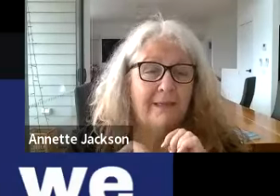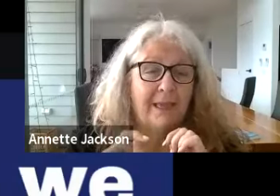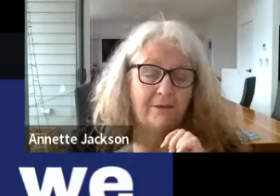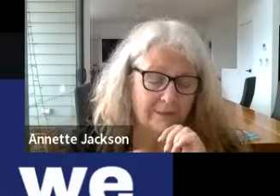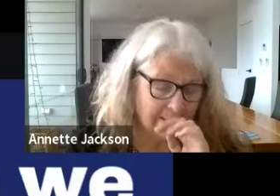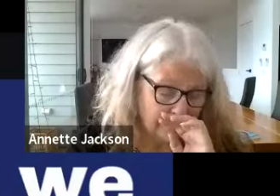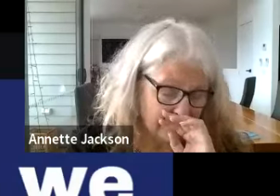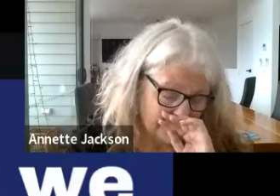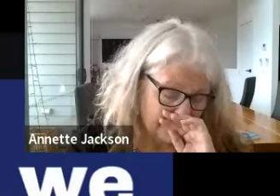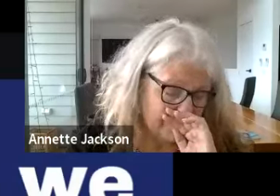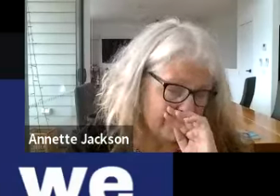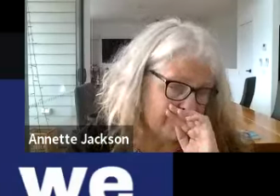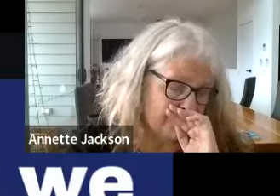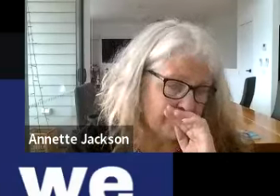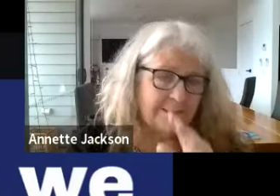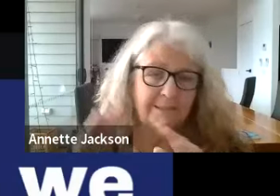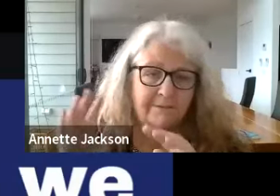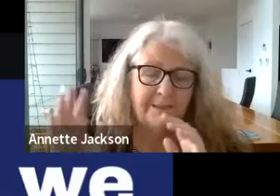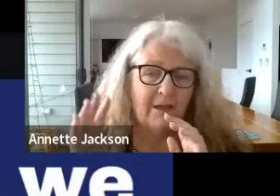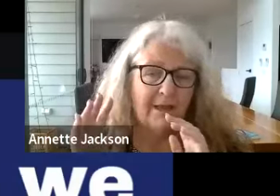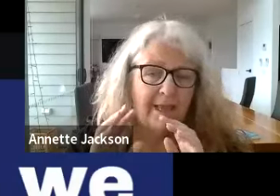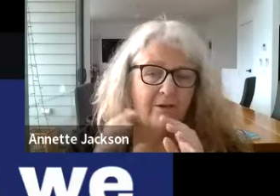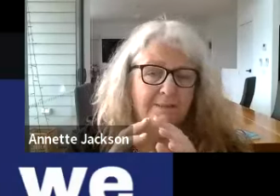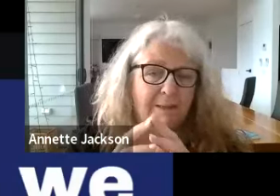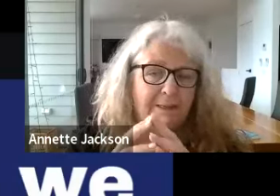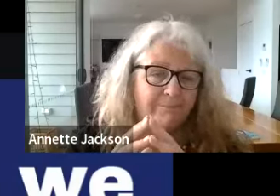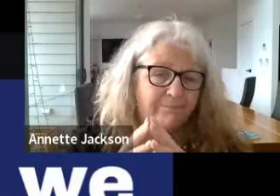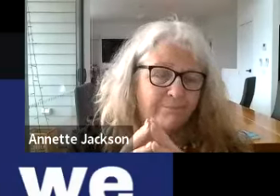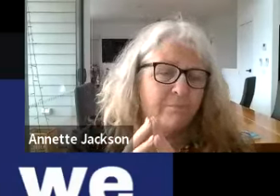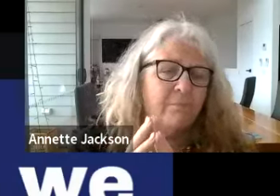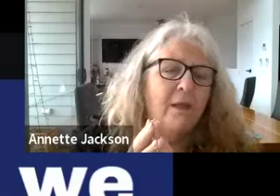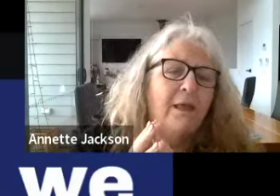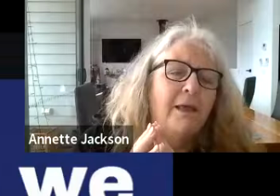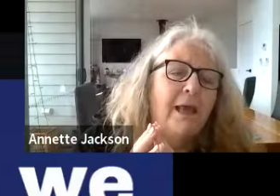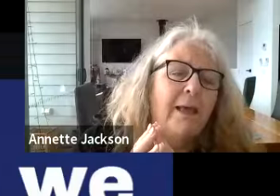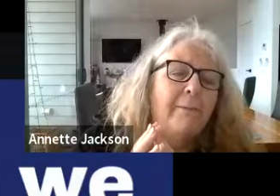the caregiving category, because it's obviously high chaos, but